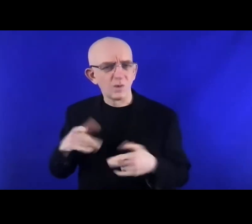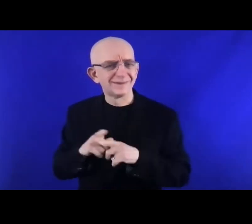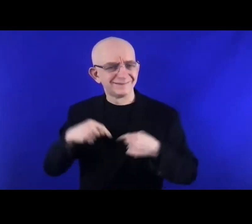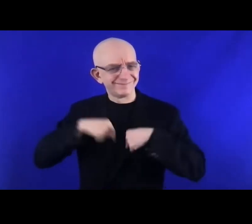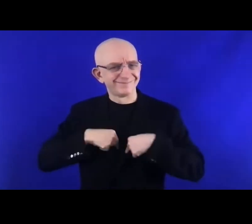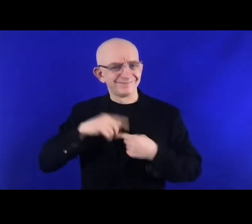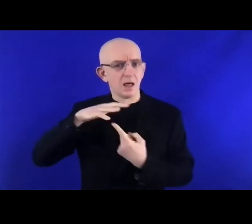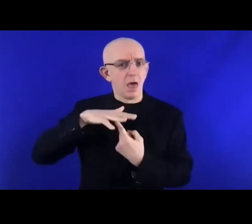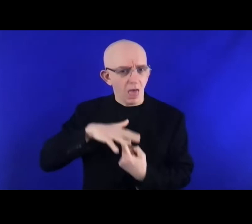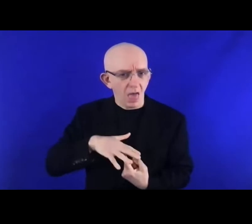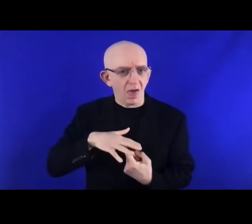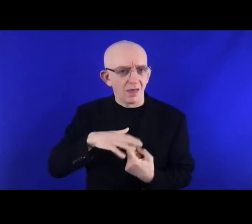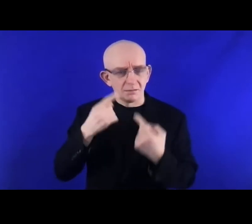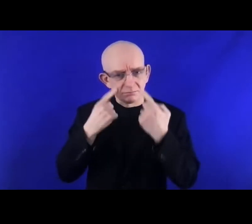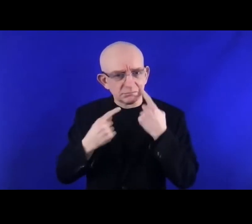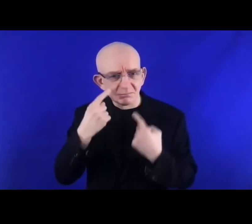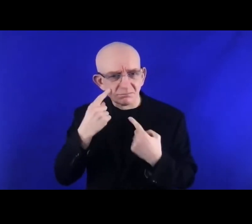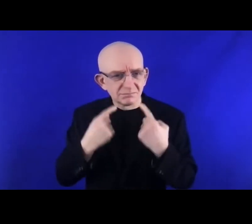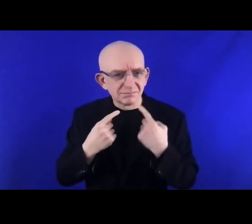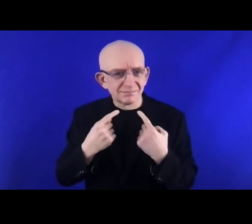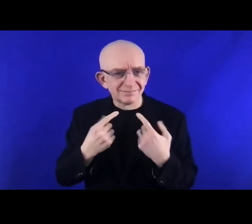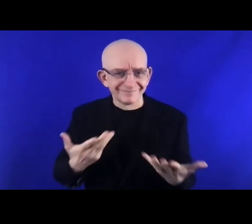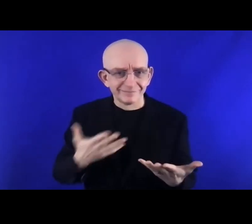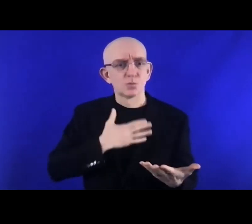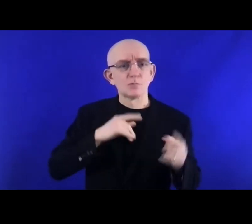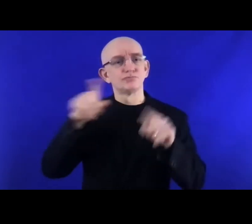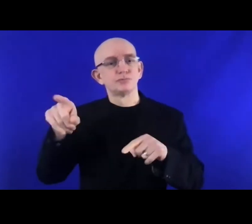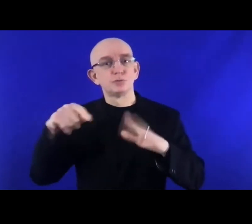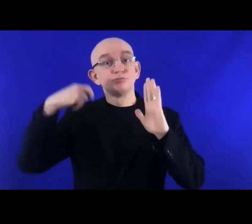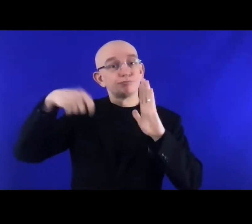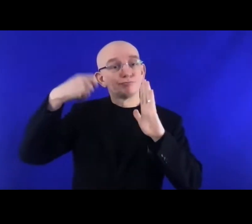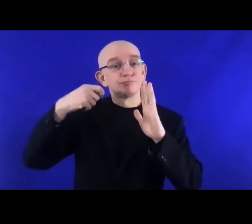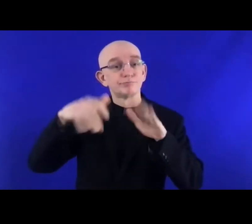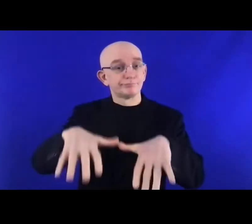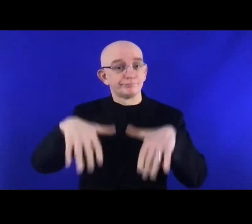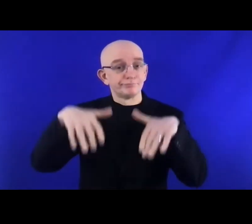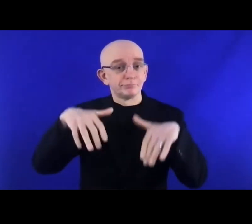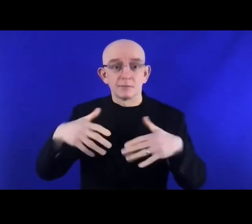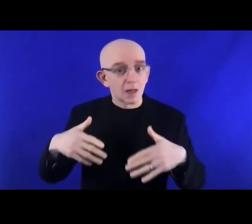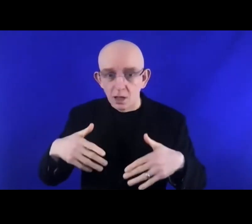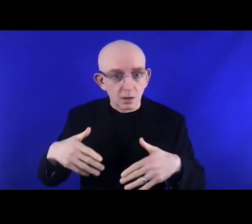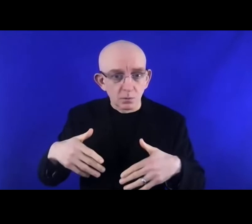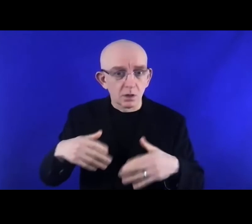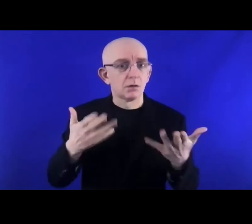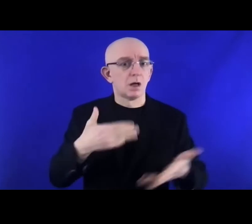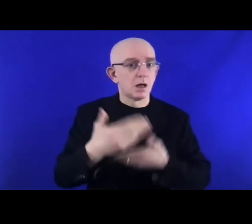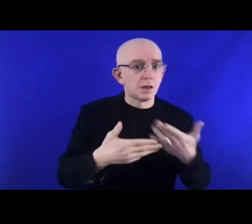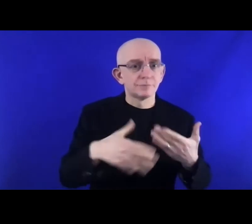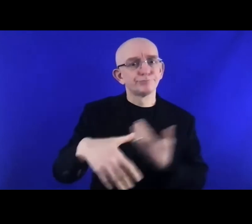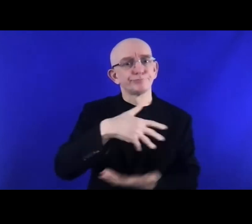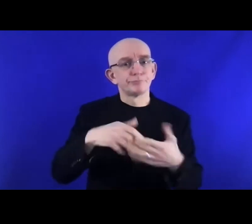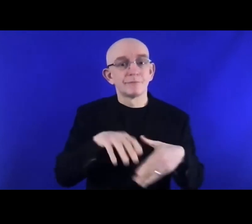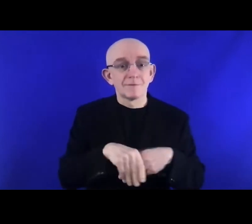not differ from the needs of the young people. And when we put things that way, we feel this incredible injustice. Young